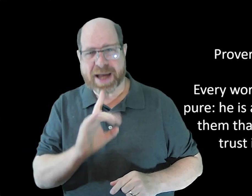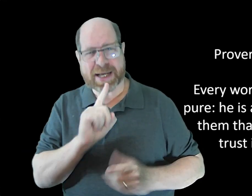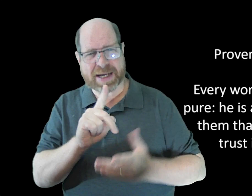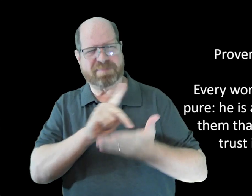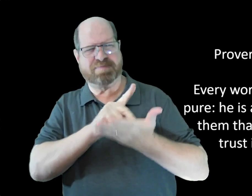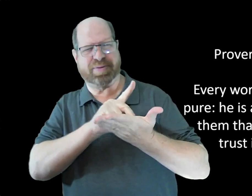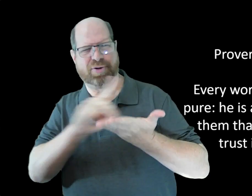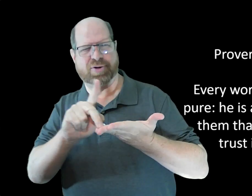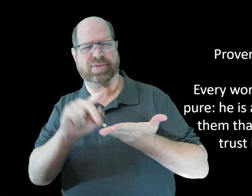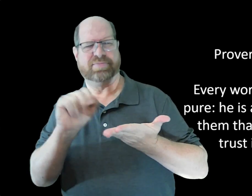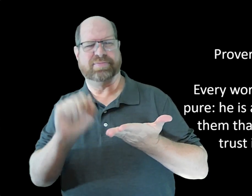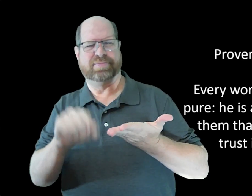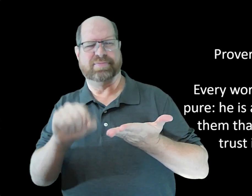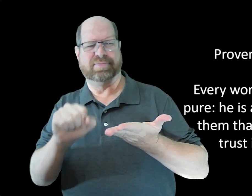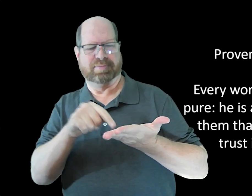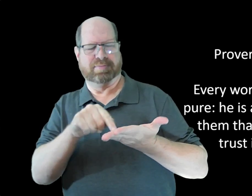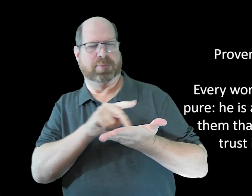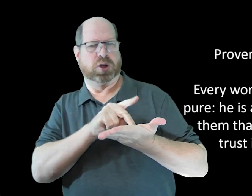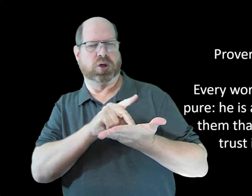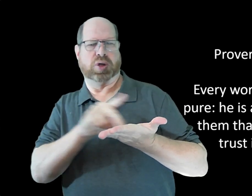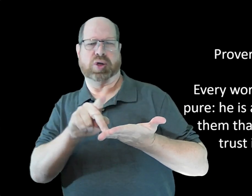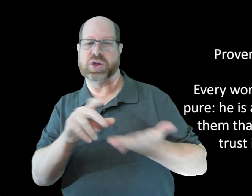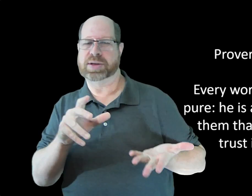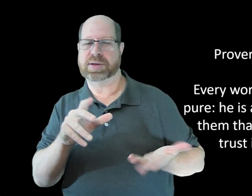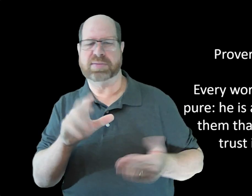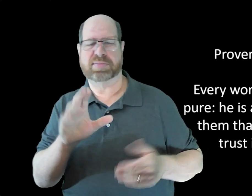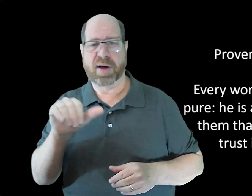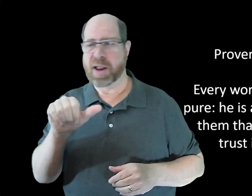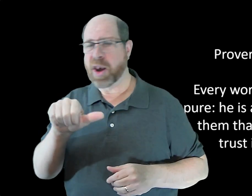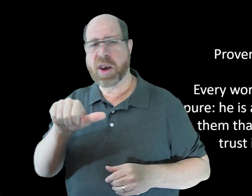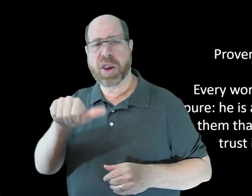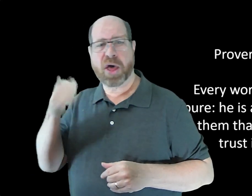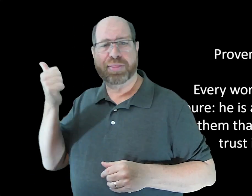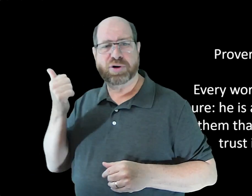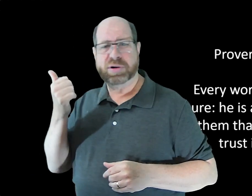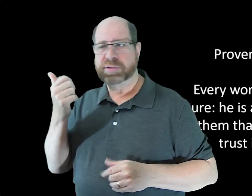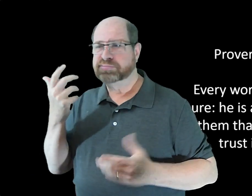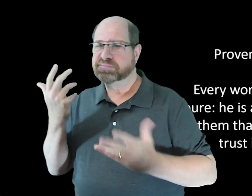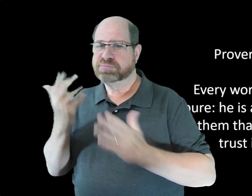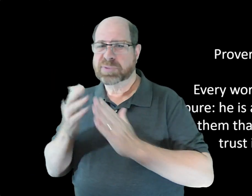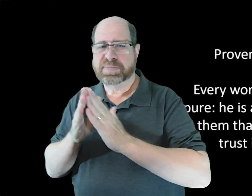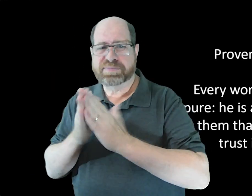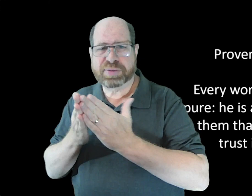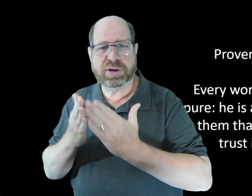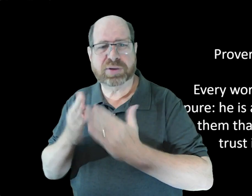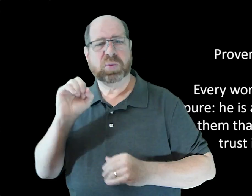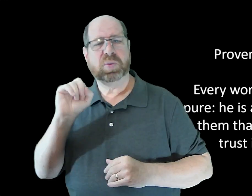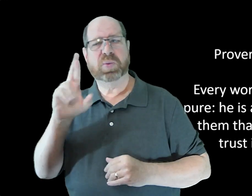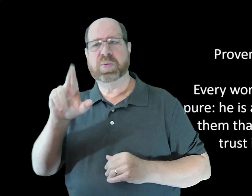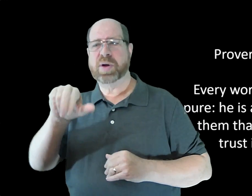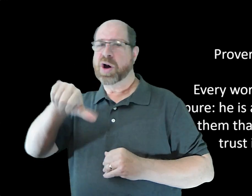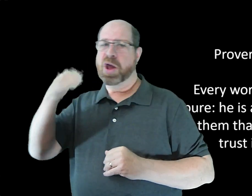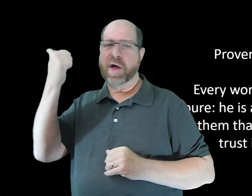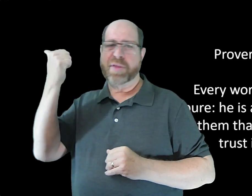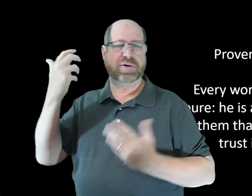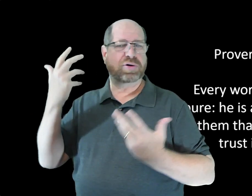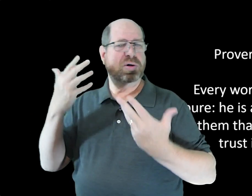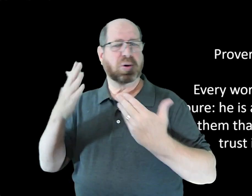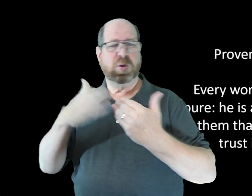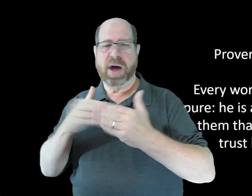supporters say it's all part of a massive crackdown against the opposition figure and his anti-corruption foundation, which has been banned and